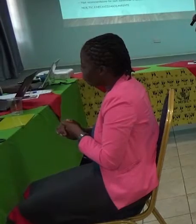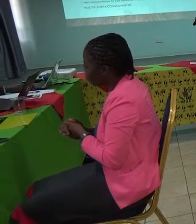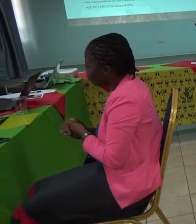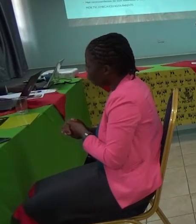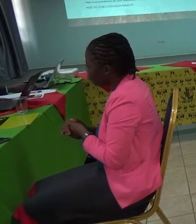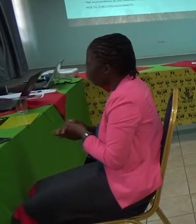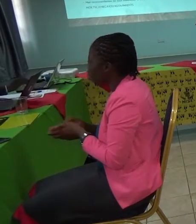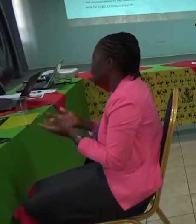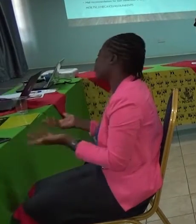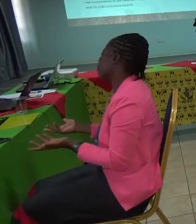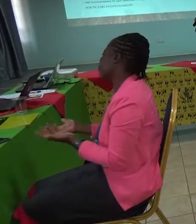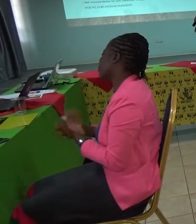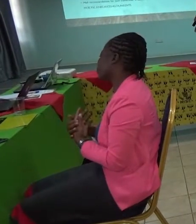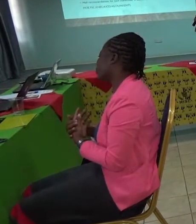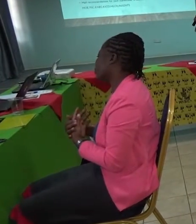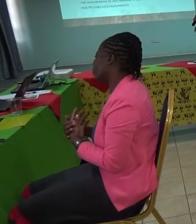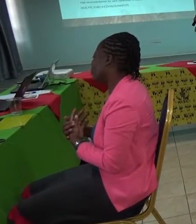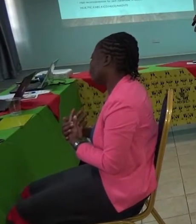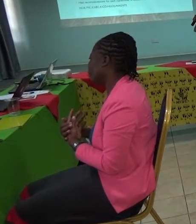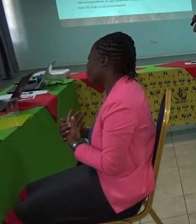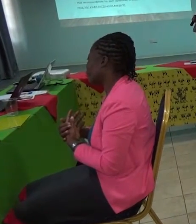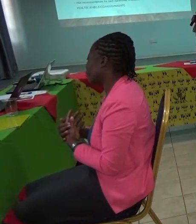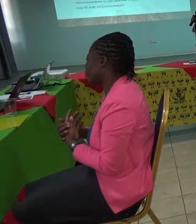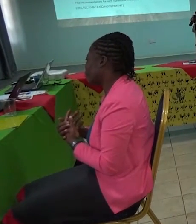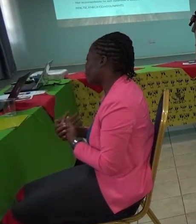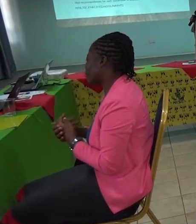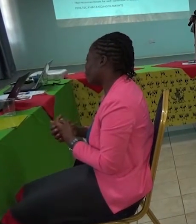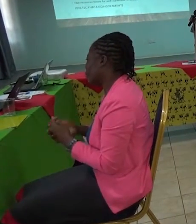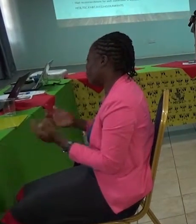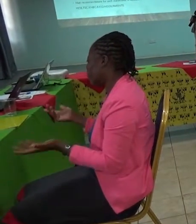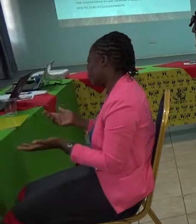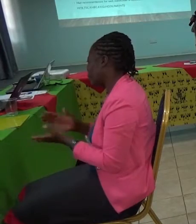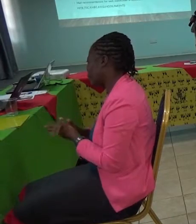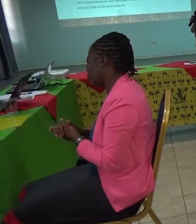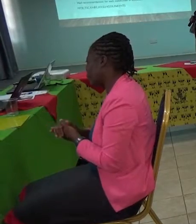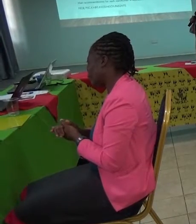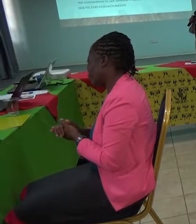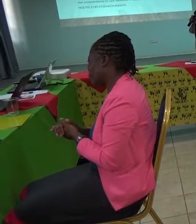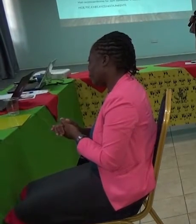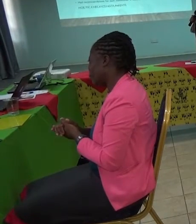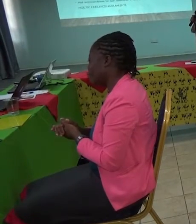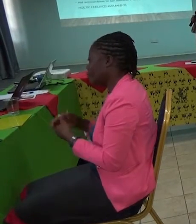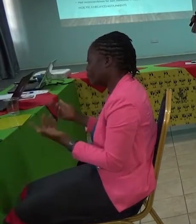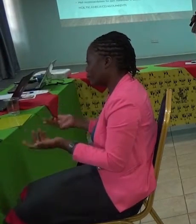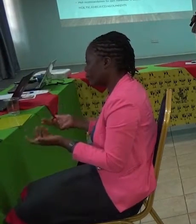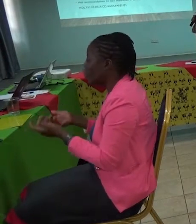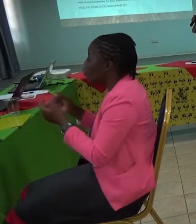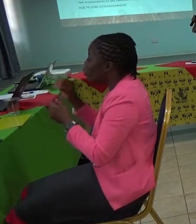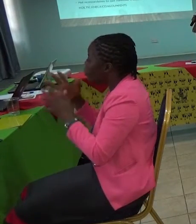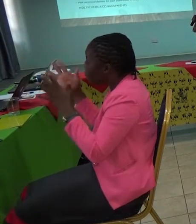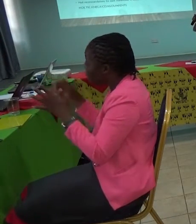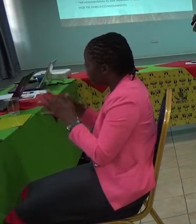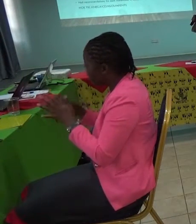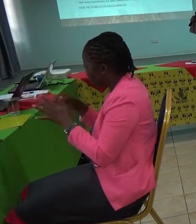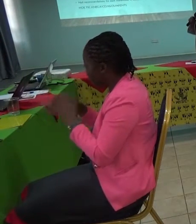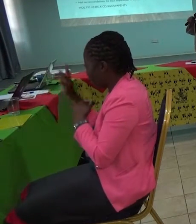by Kise said that there was no specific policy in place for implementation of inclusive education in Kenya. And